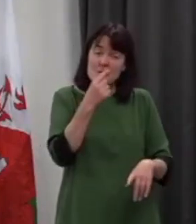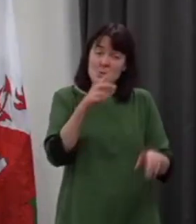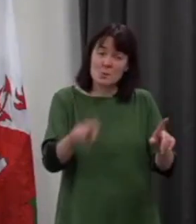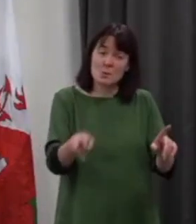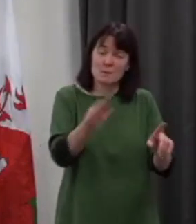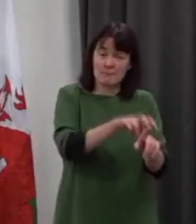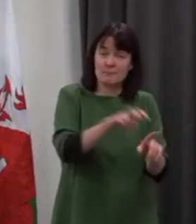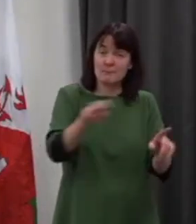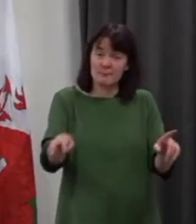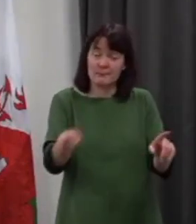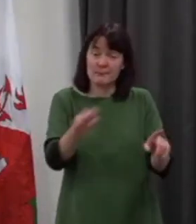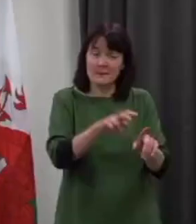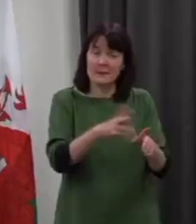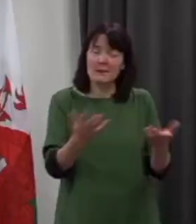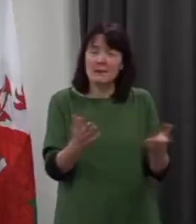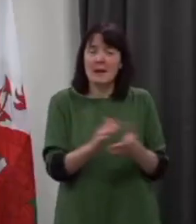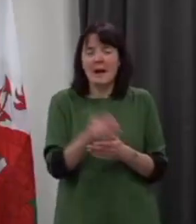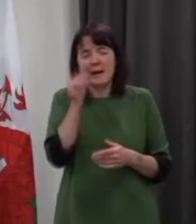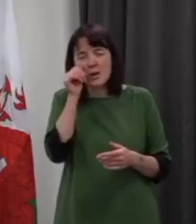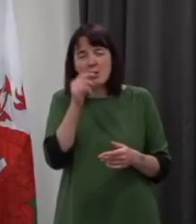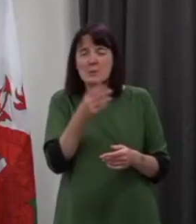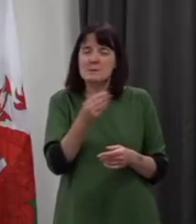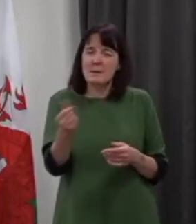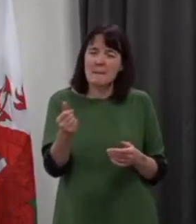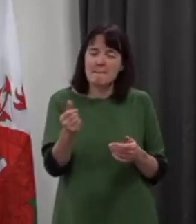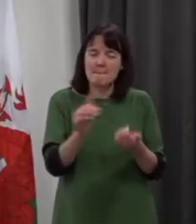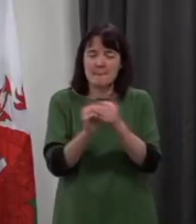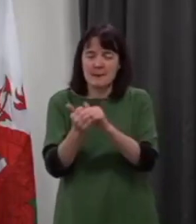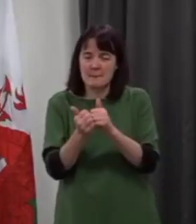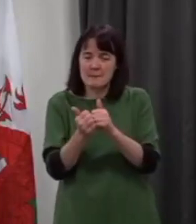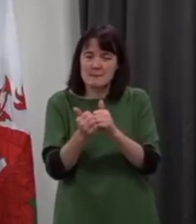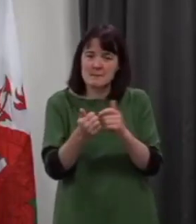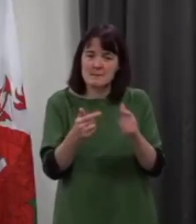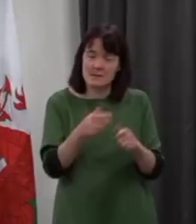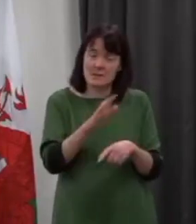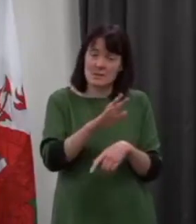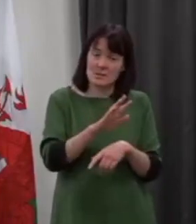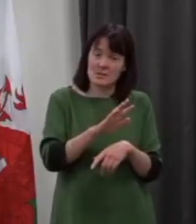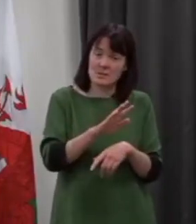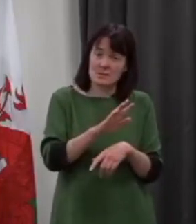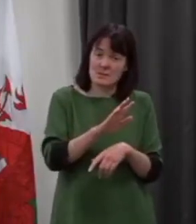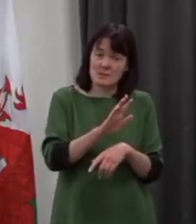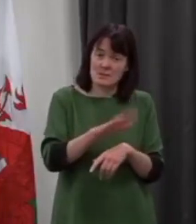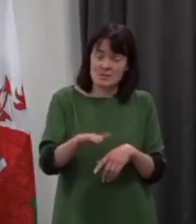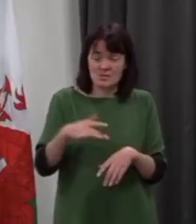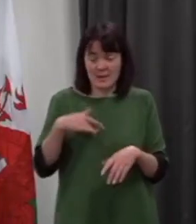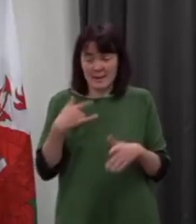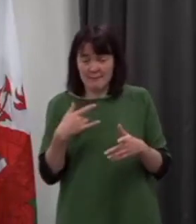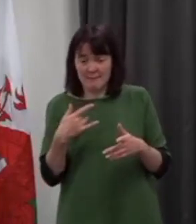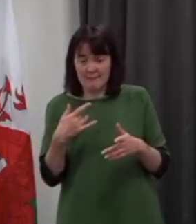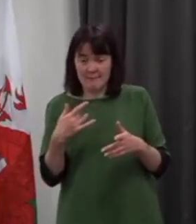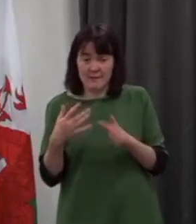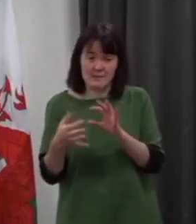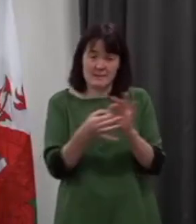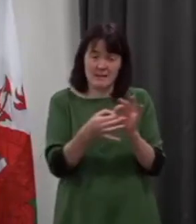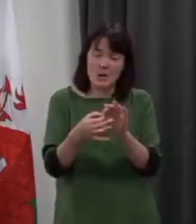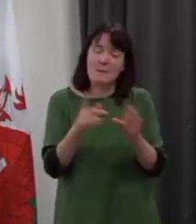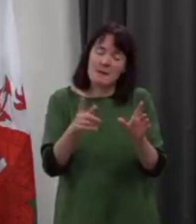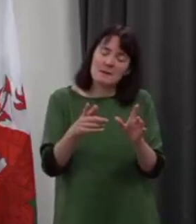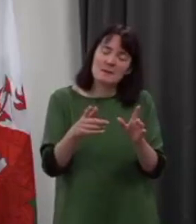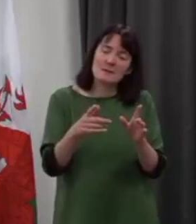couples, I know some couples, for example, have chosen to live together despite the fact that they're separated, but separated